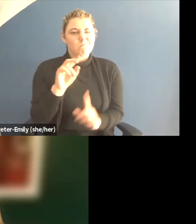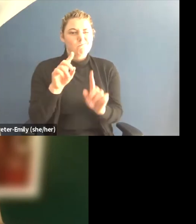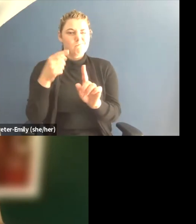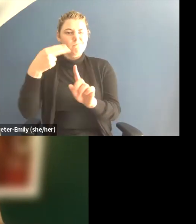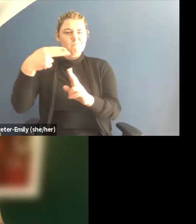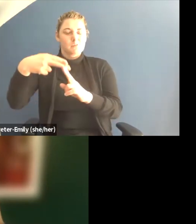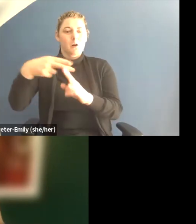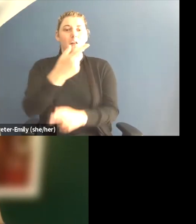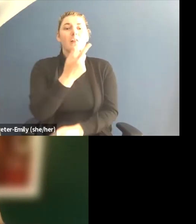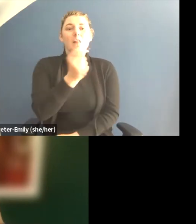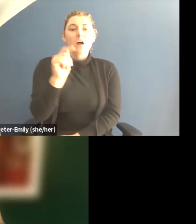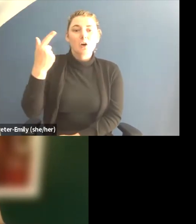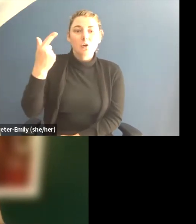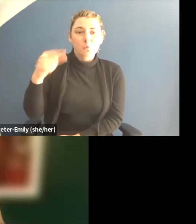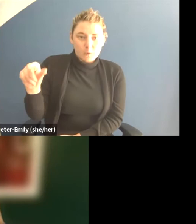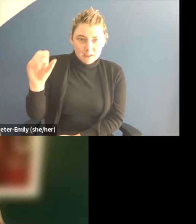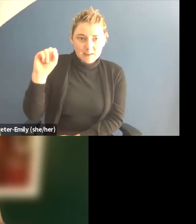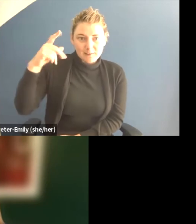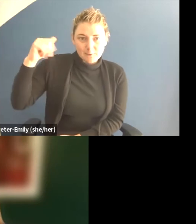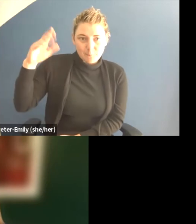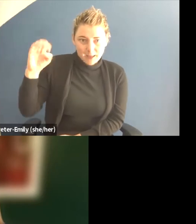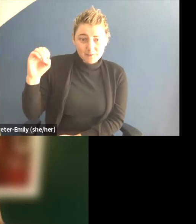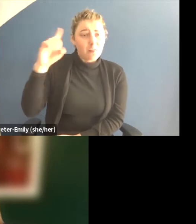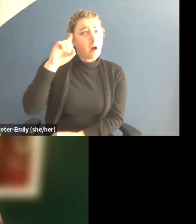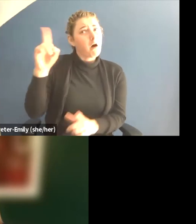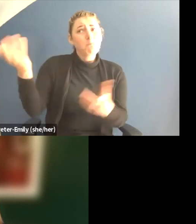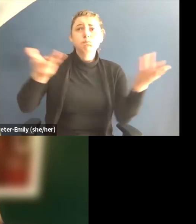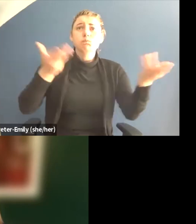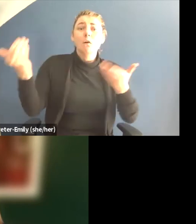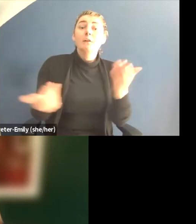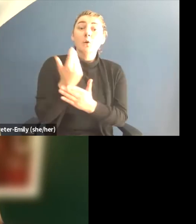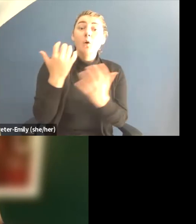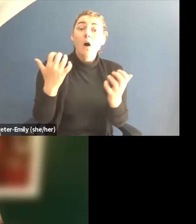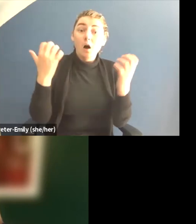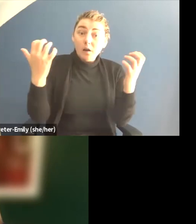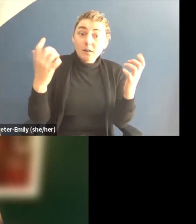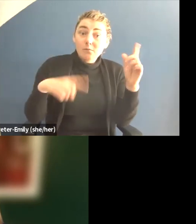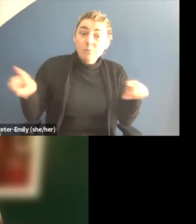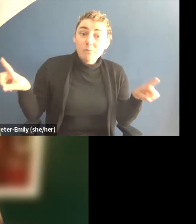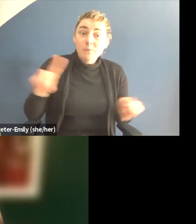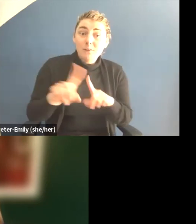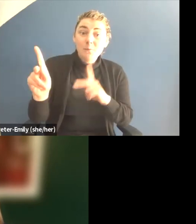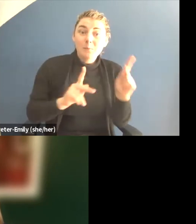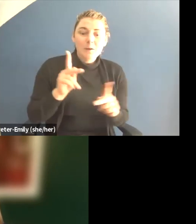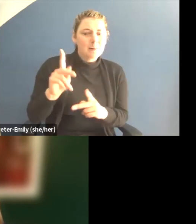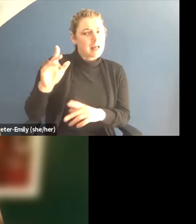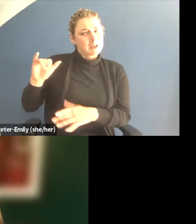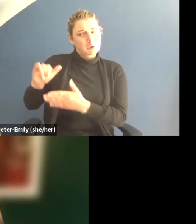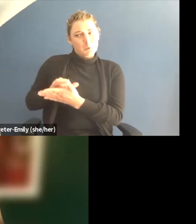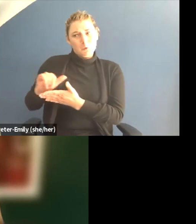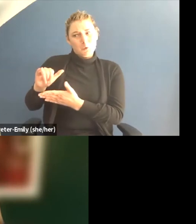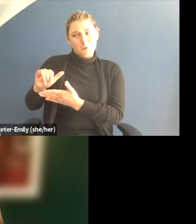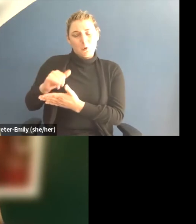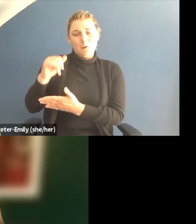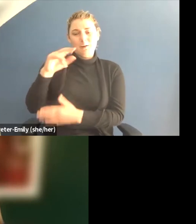could be a portal, an entryway to other platforms, inviting in new audiences that New York Public Radio had not historically been